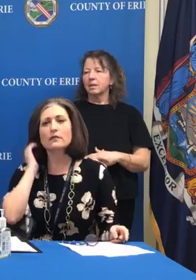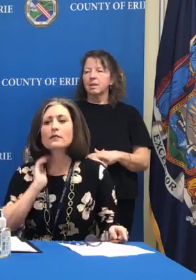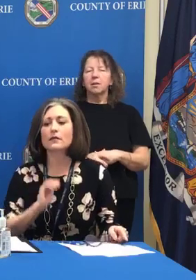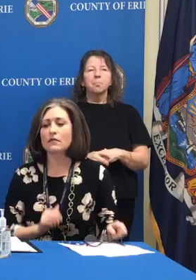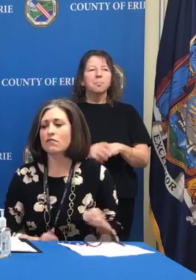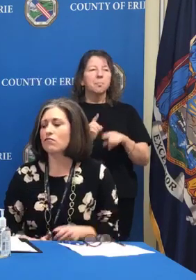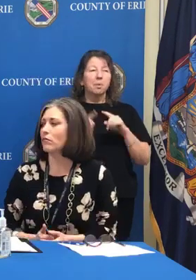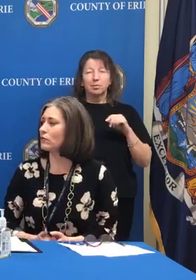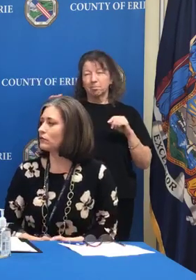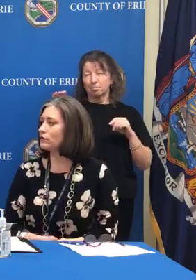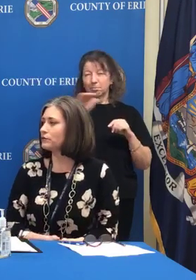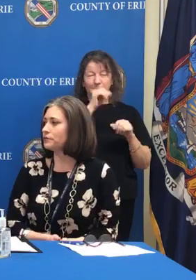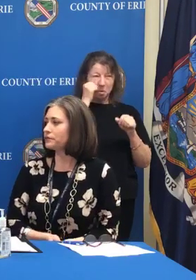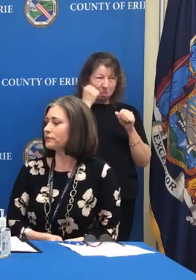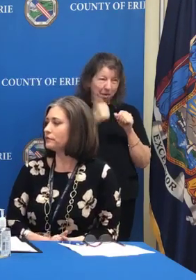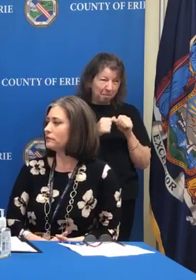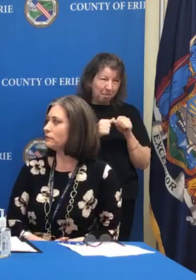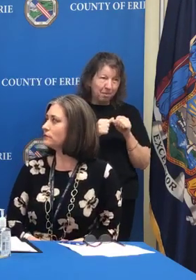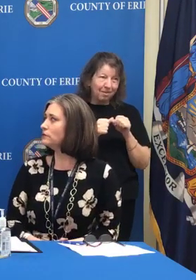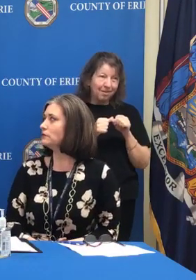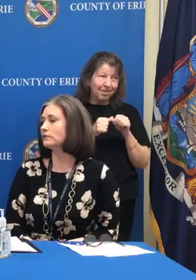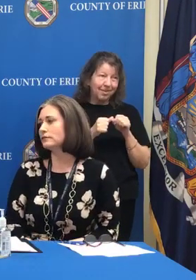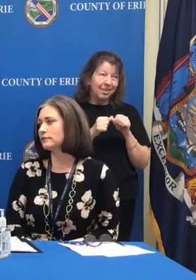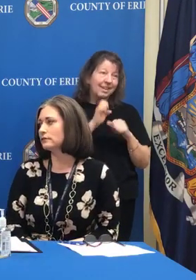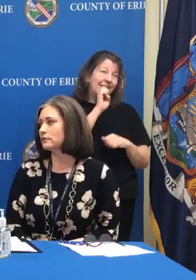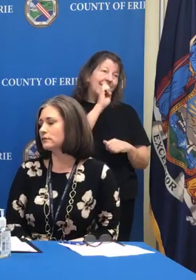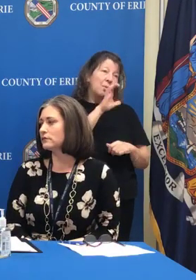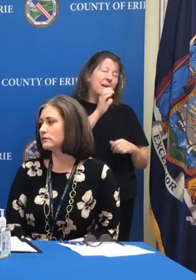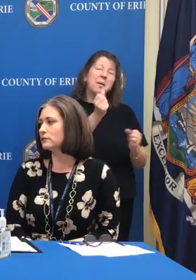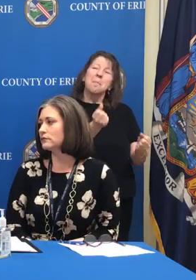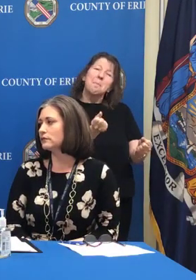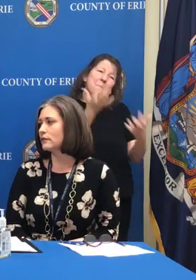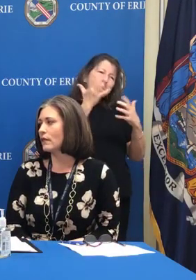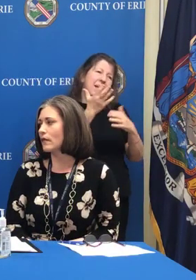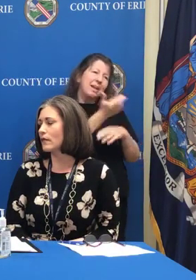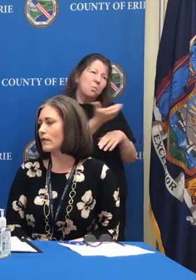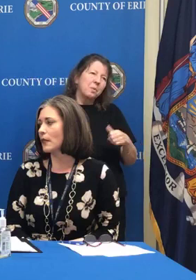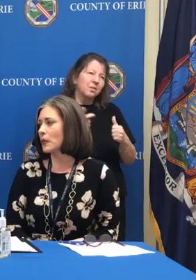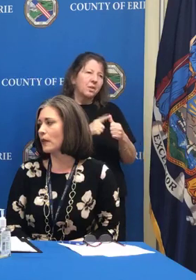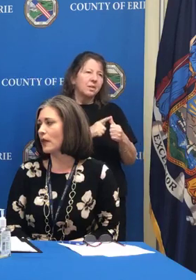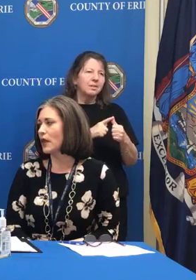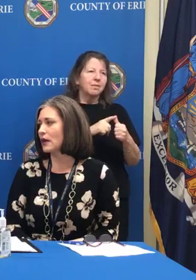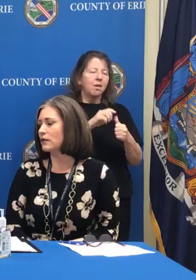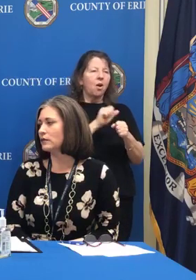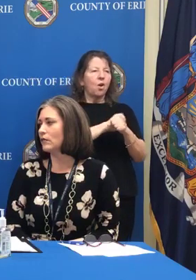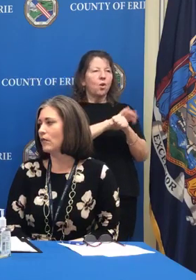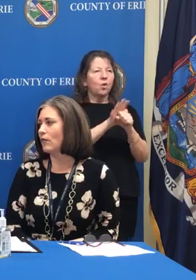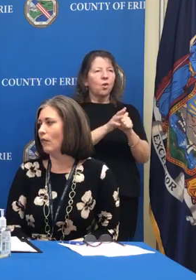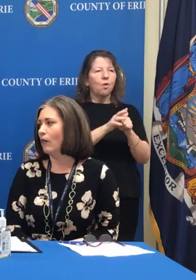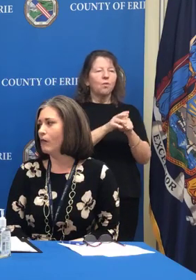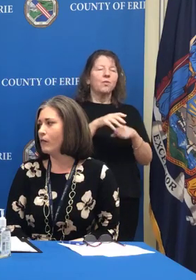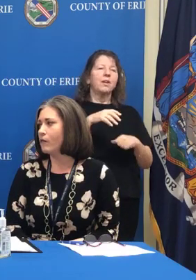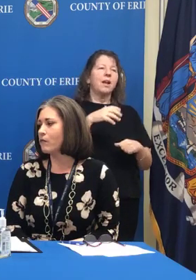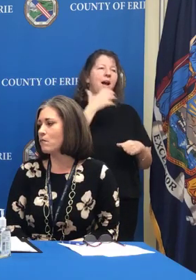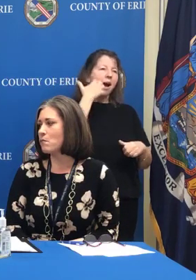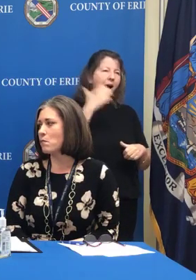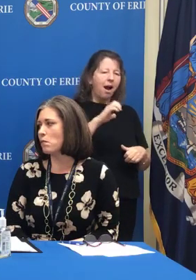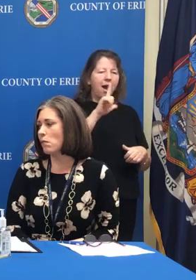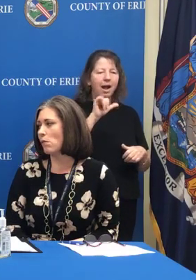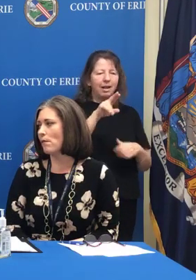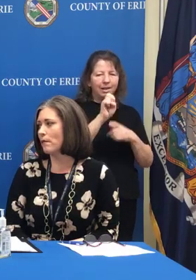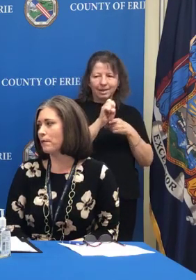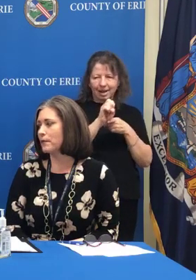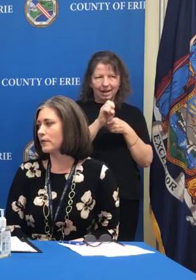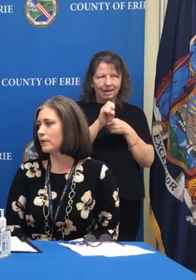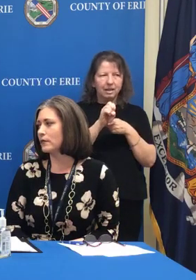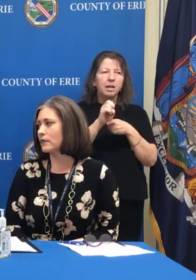remind everybody that we have many resources that are available. We have our COVID-19 hotline, 858-2929, but you should only